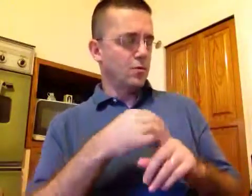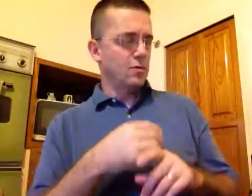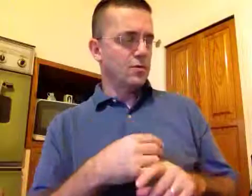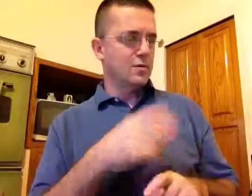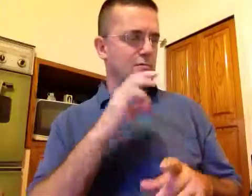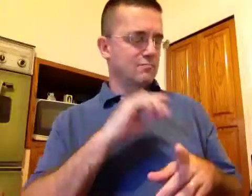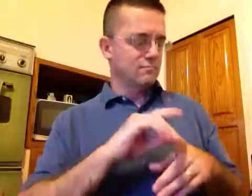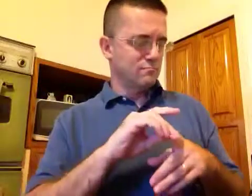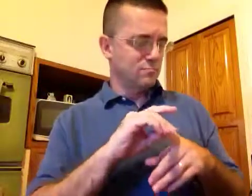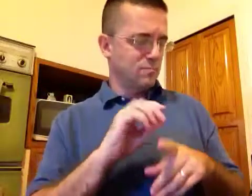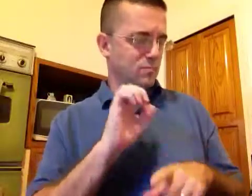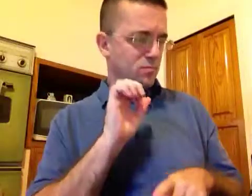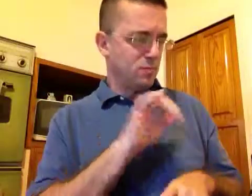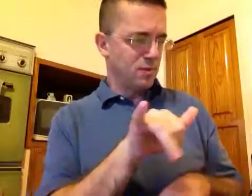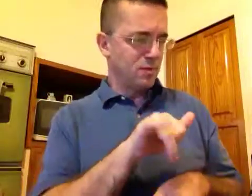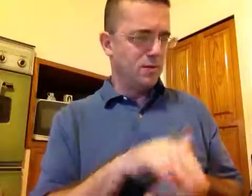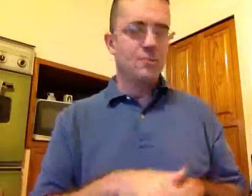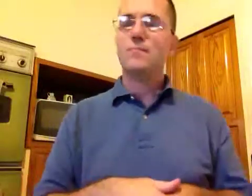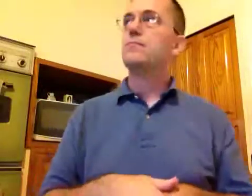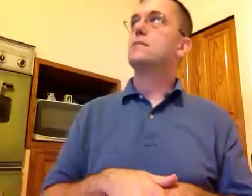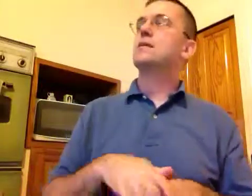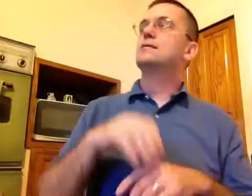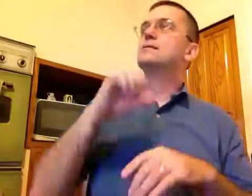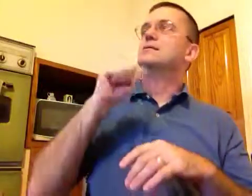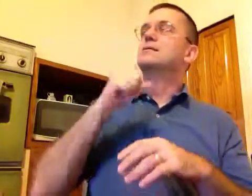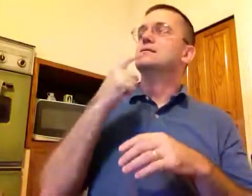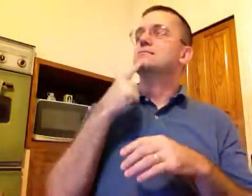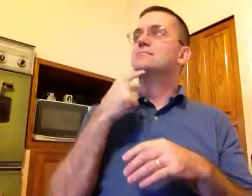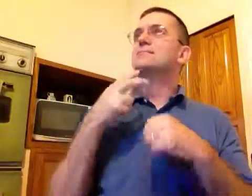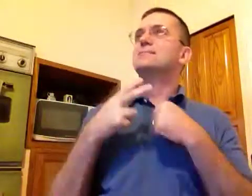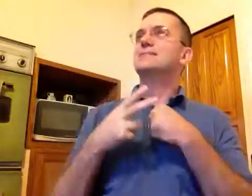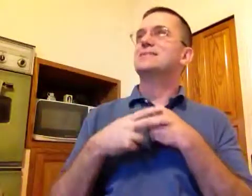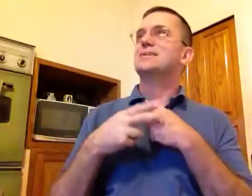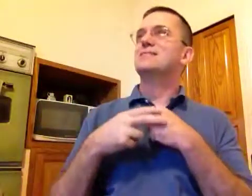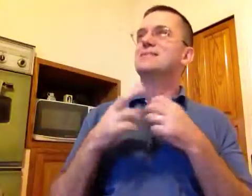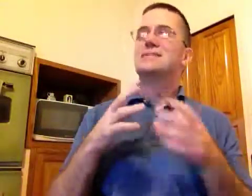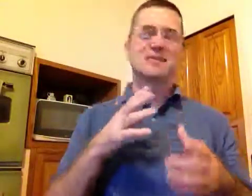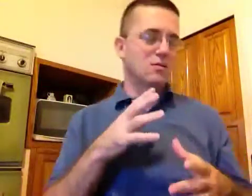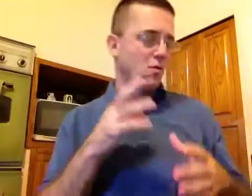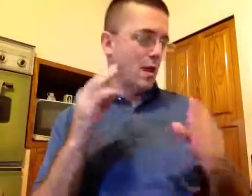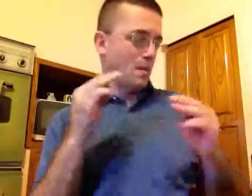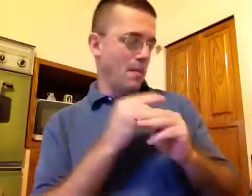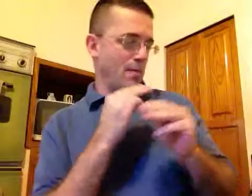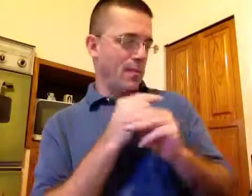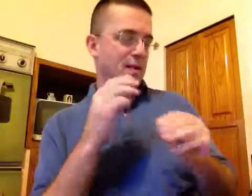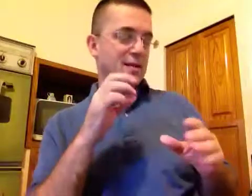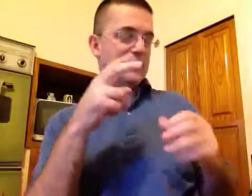Yeah. I mean, it saved us. The only thing mathematically it saved you was the interest